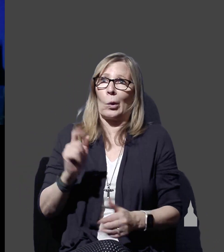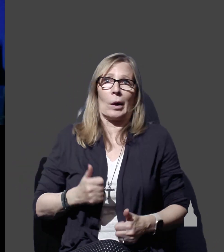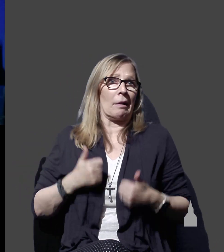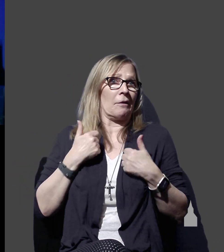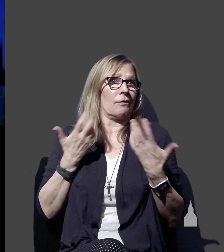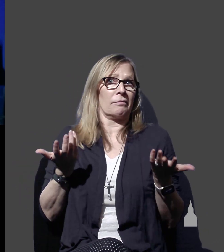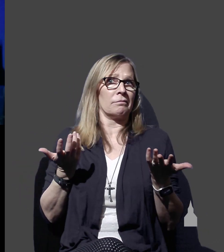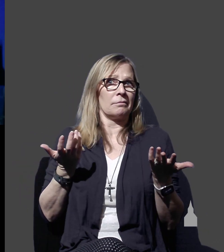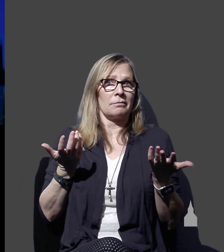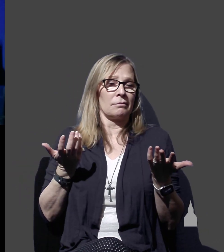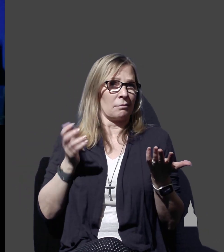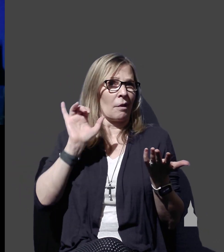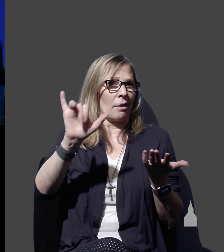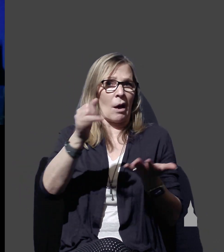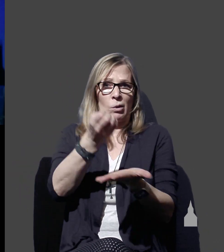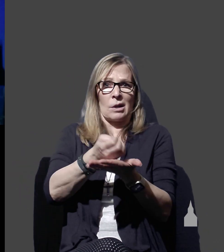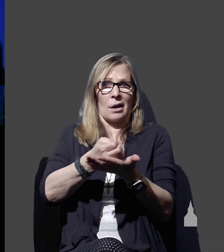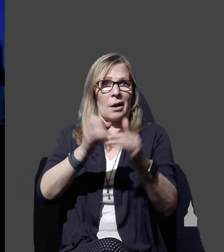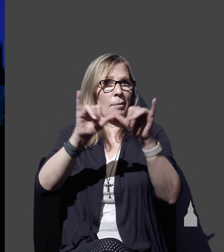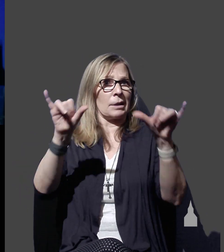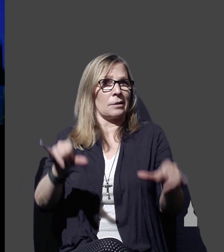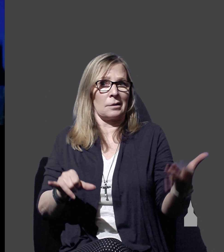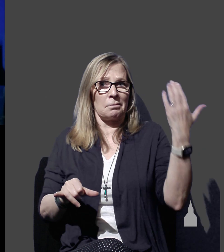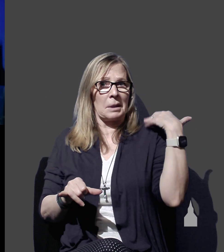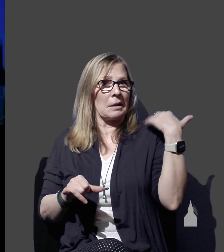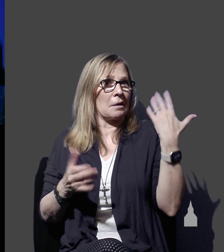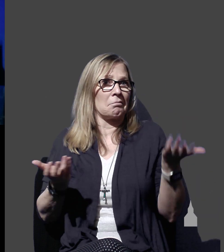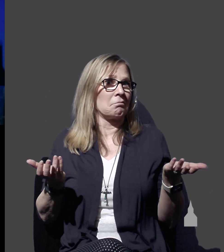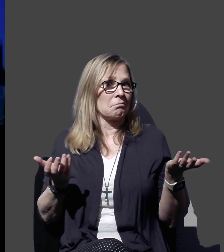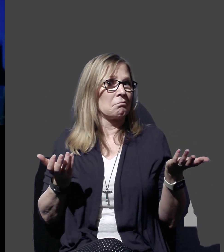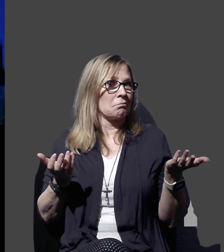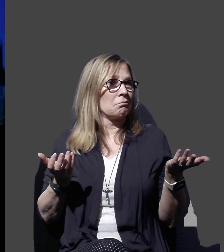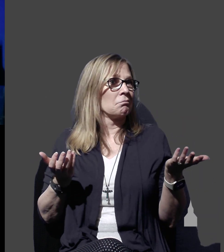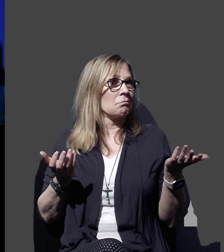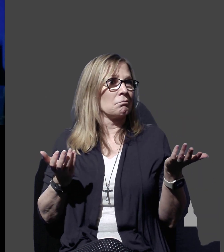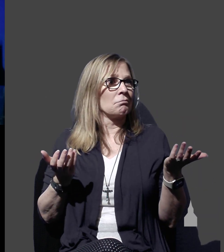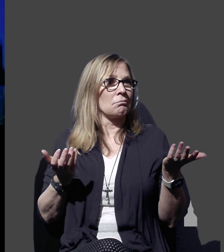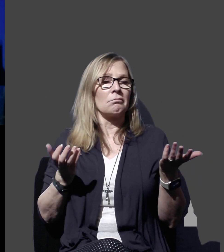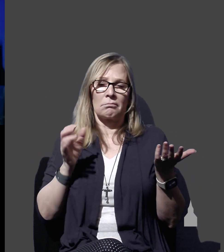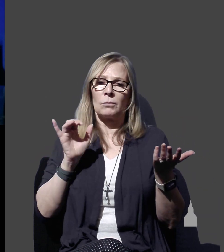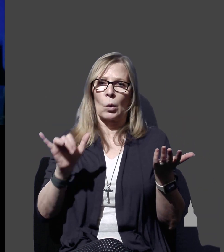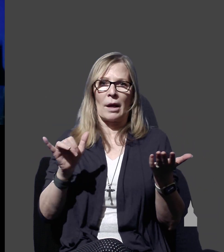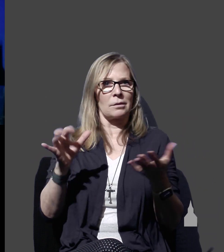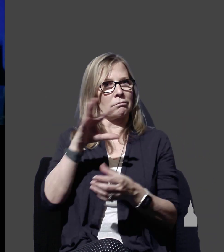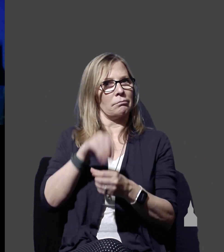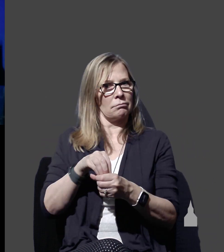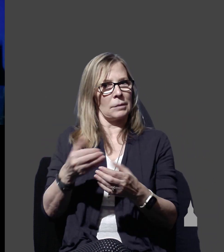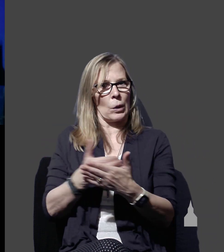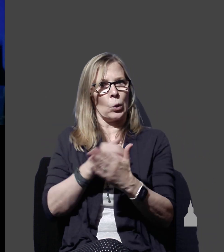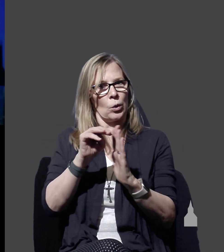exist. That was the economic system that confronted the writers of the New Testament.